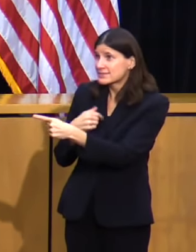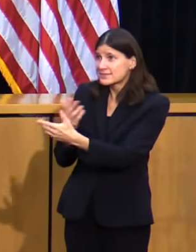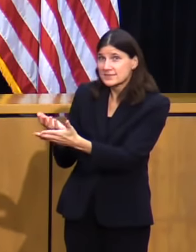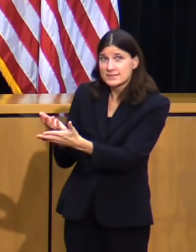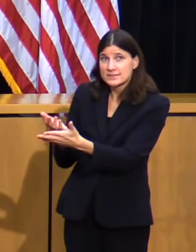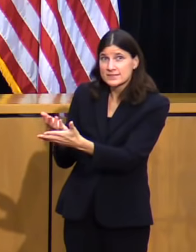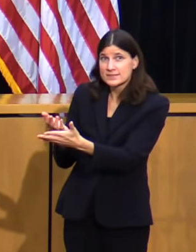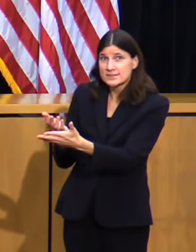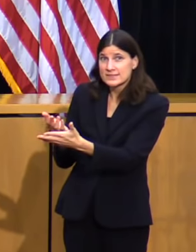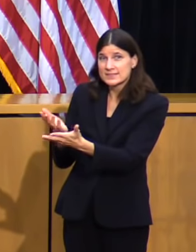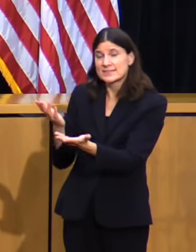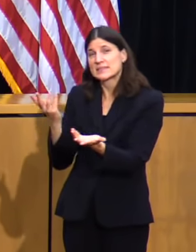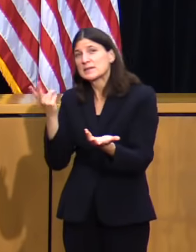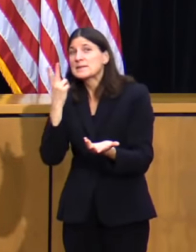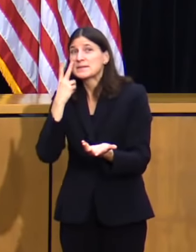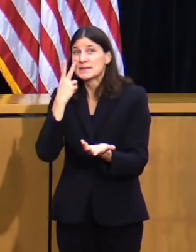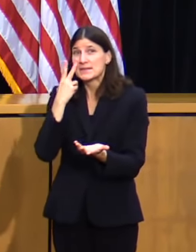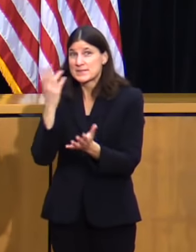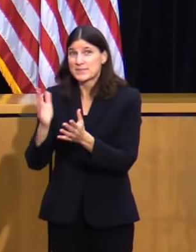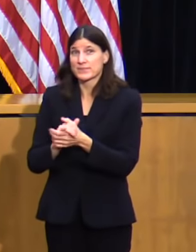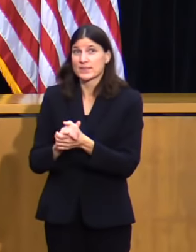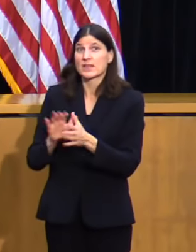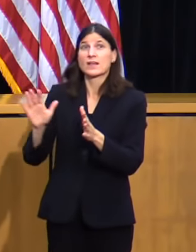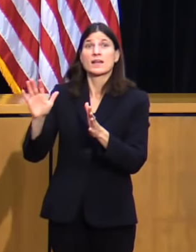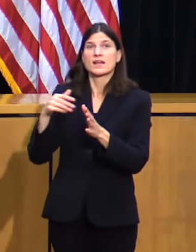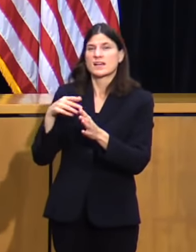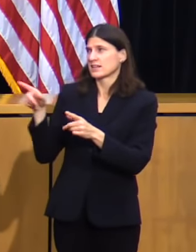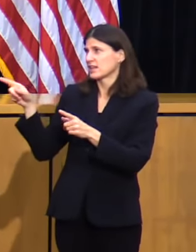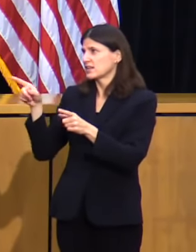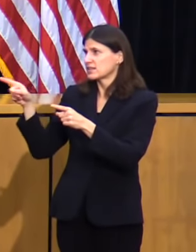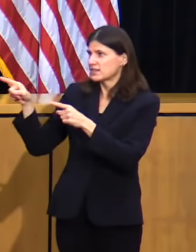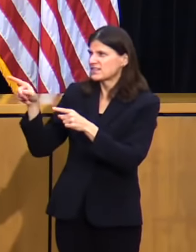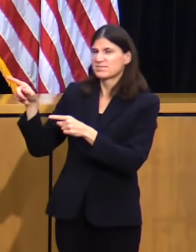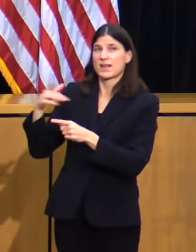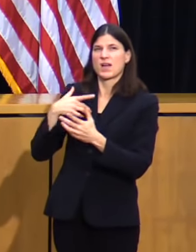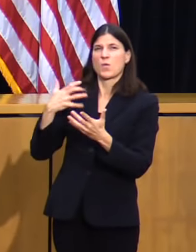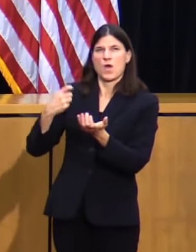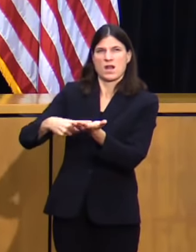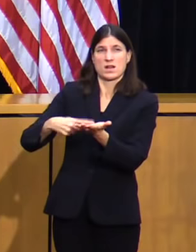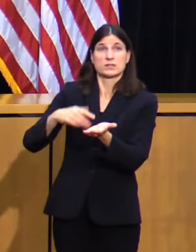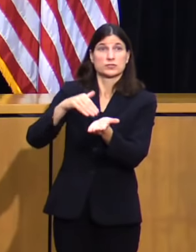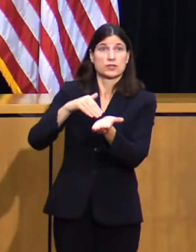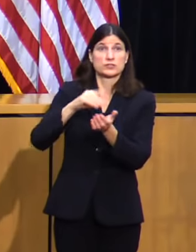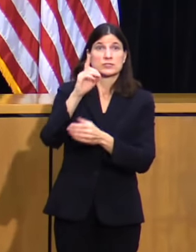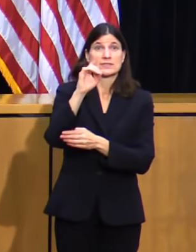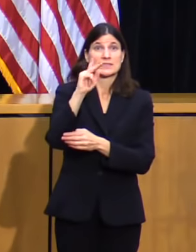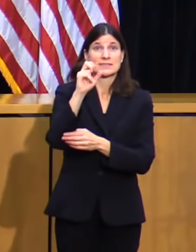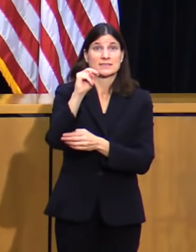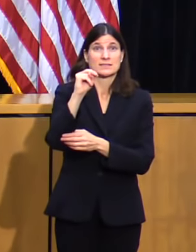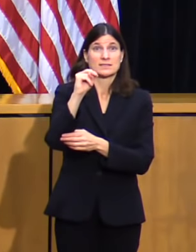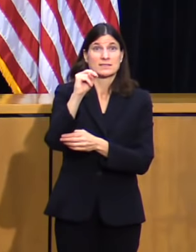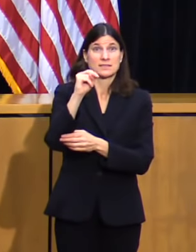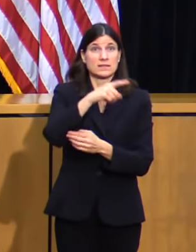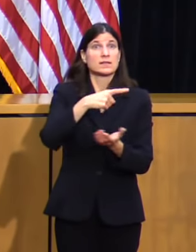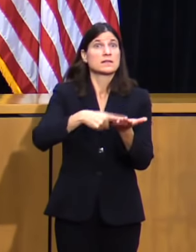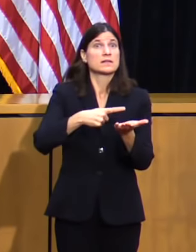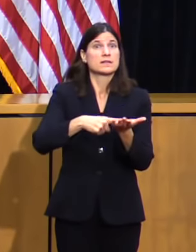lower death rates. About 2,500 cases reported yesterday, 21 deaths. Now in the spring that would have